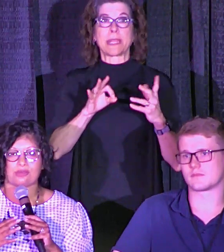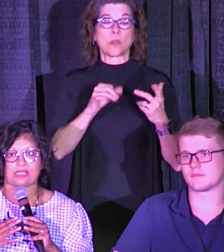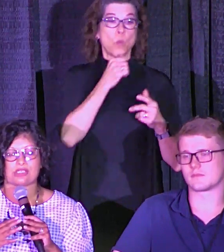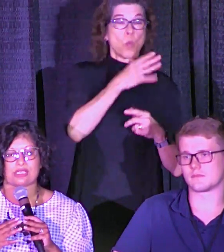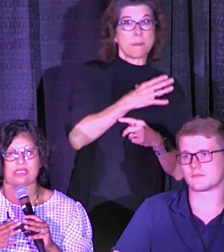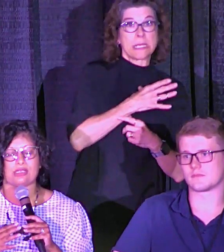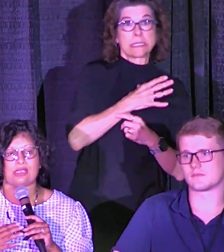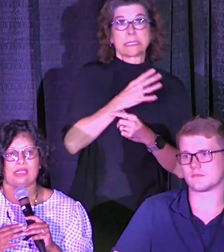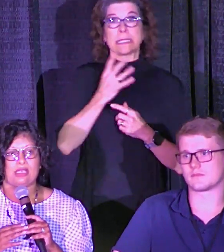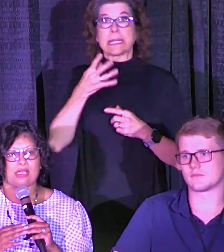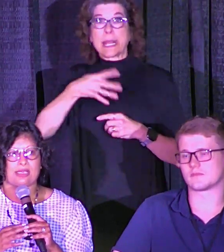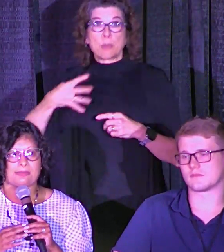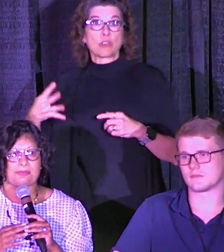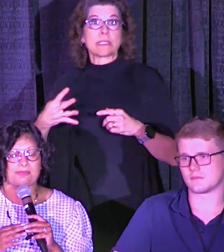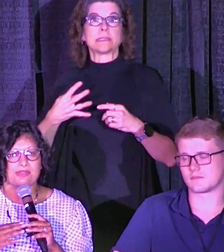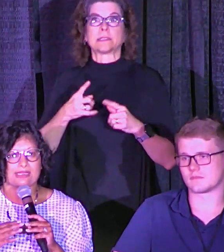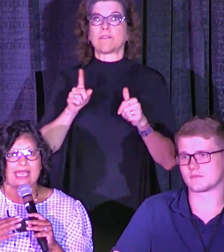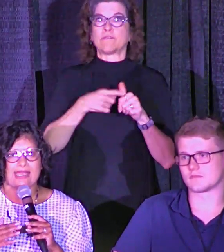first generation.